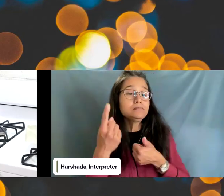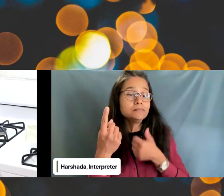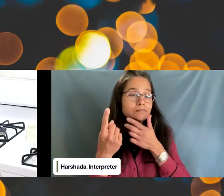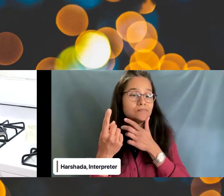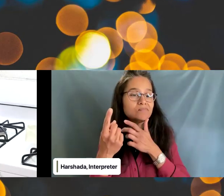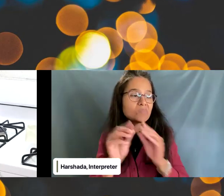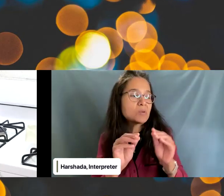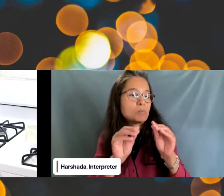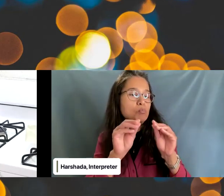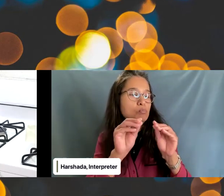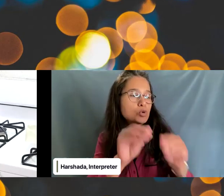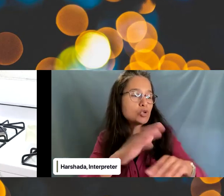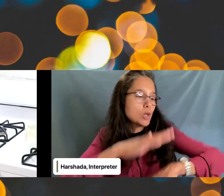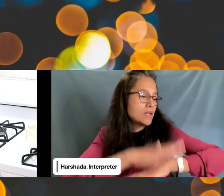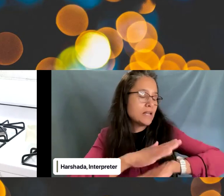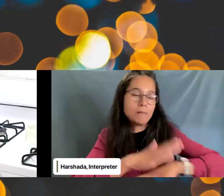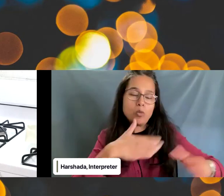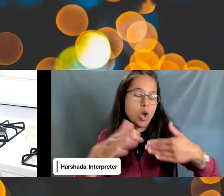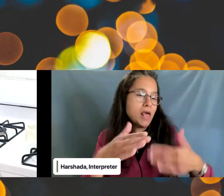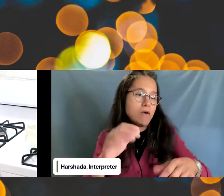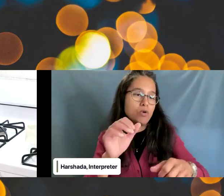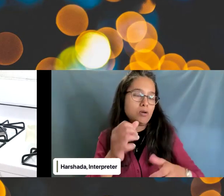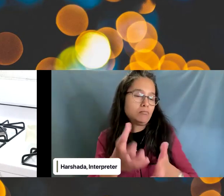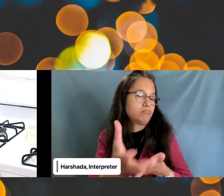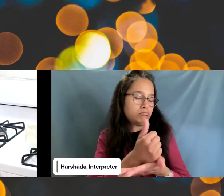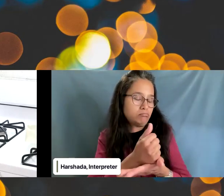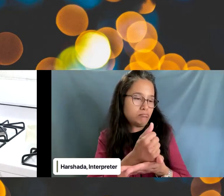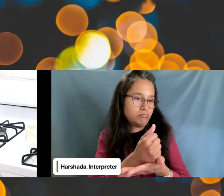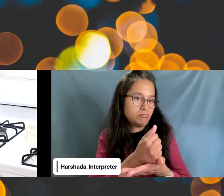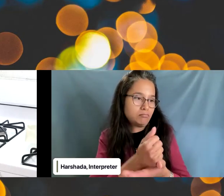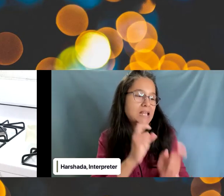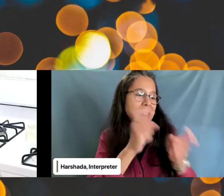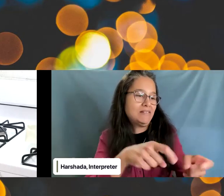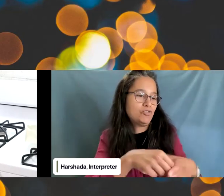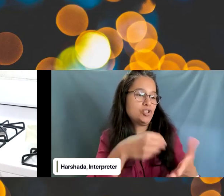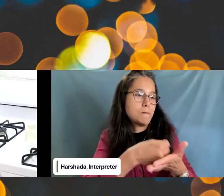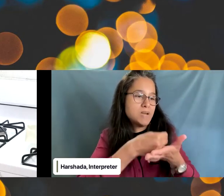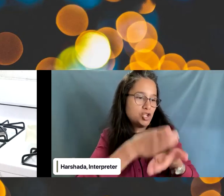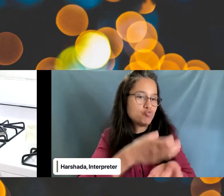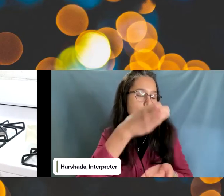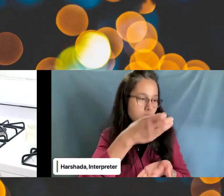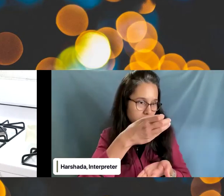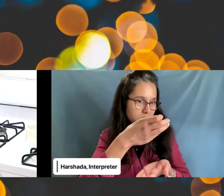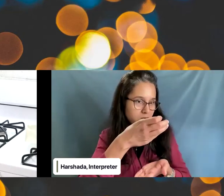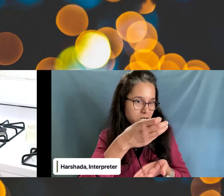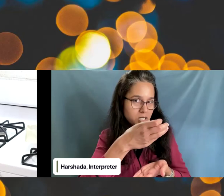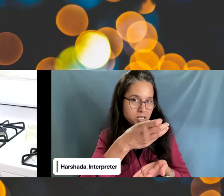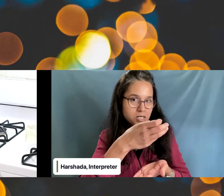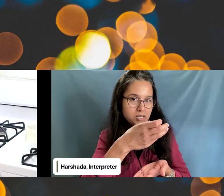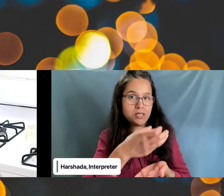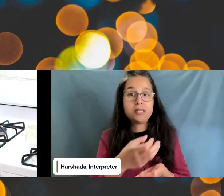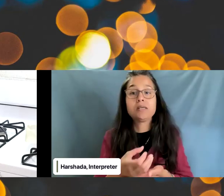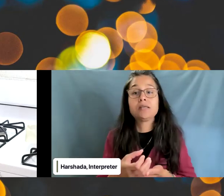puts on the table what they've made that day, contributed to the money jar. So yeah, Oluwande puts down a few